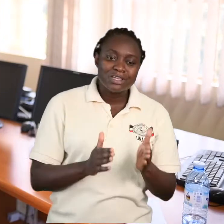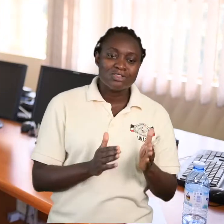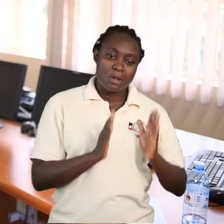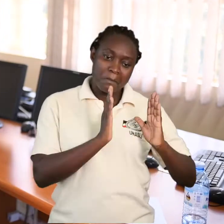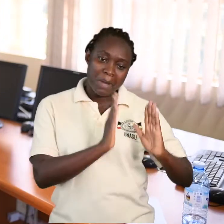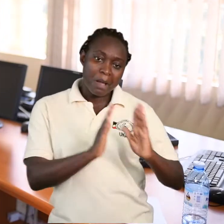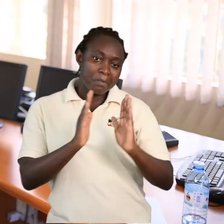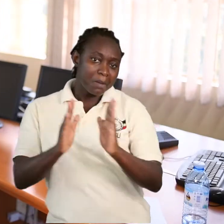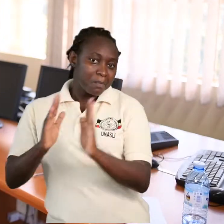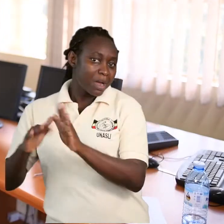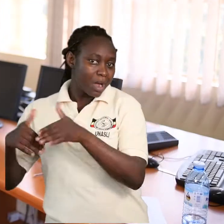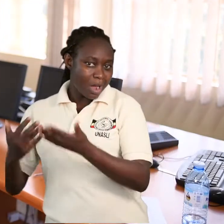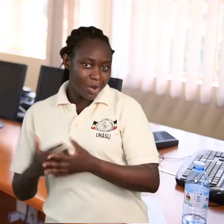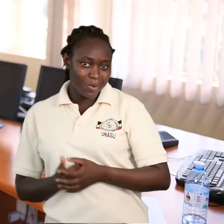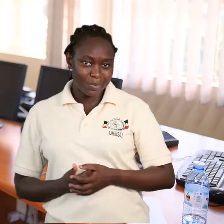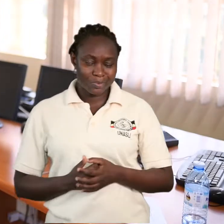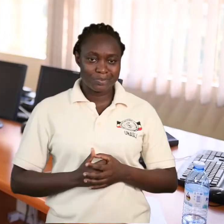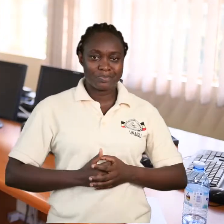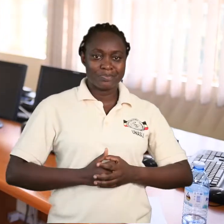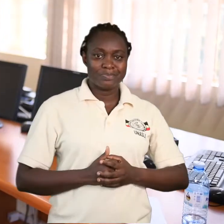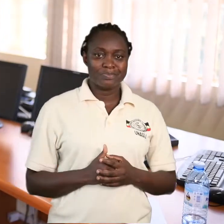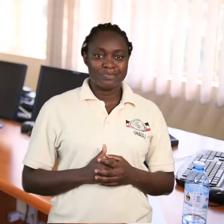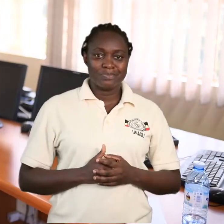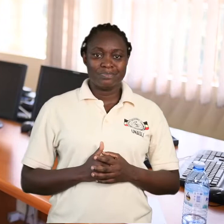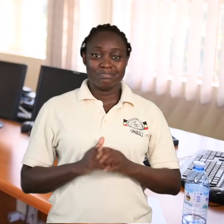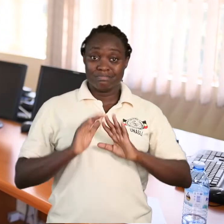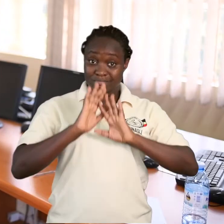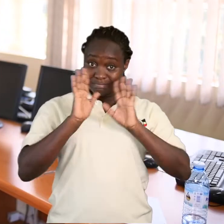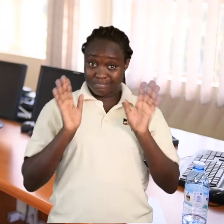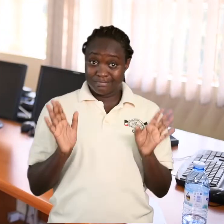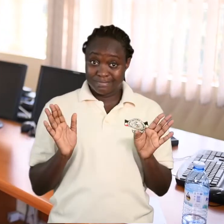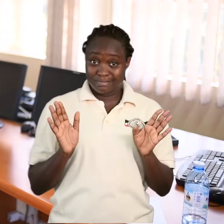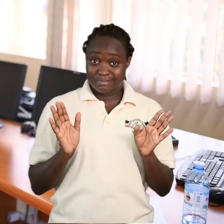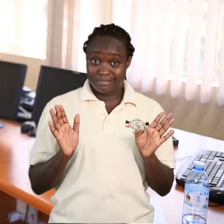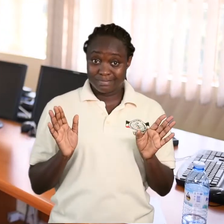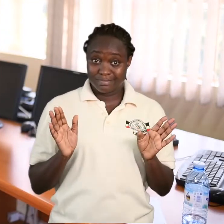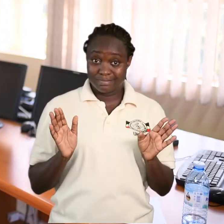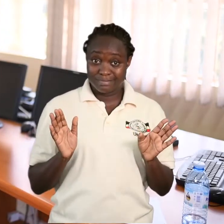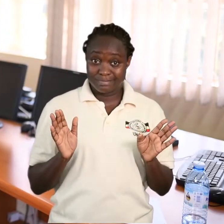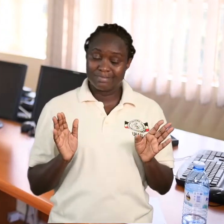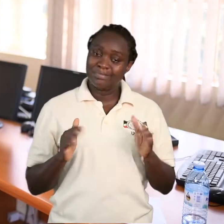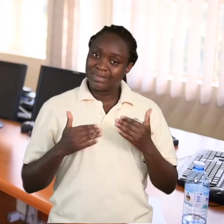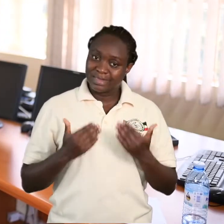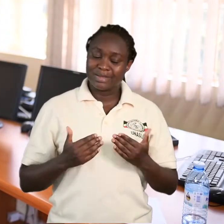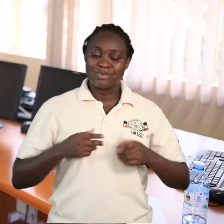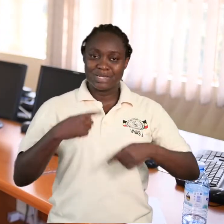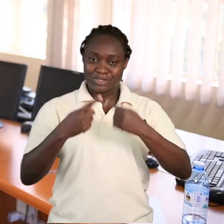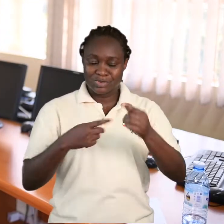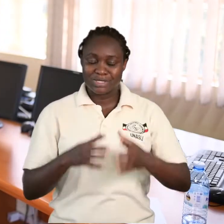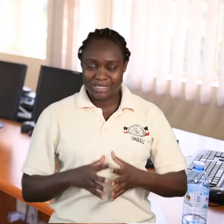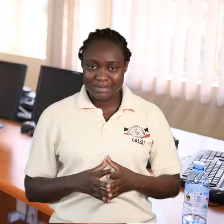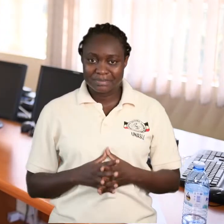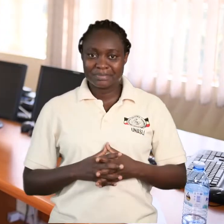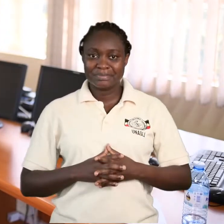take. Hello there. Hope we are together. We should be still moving together.